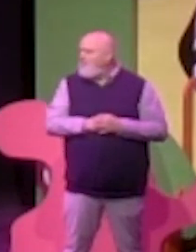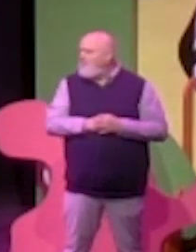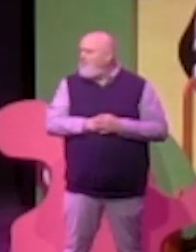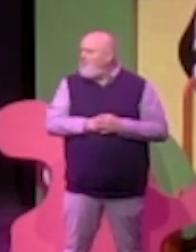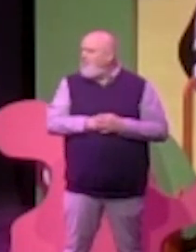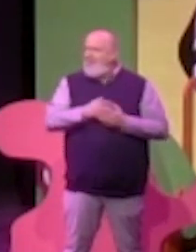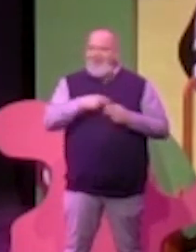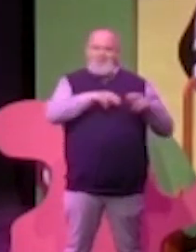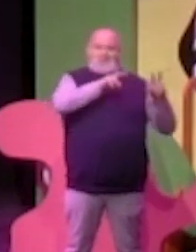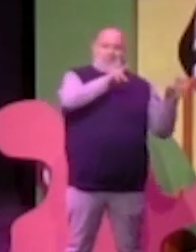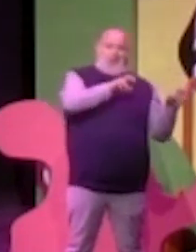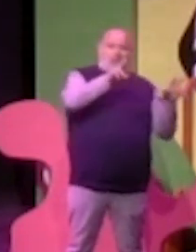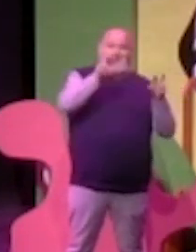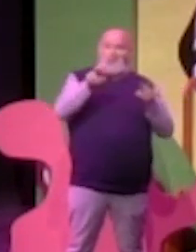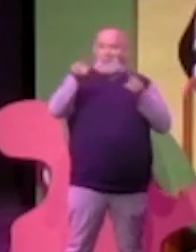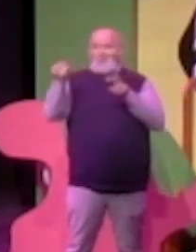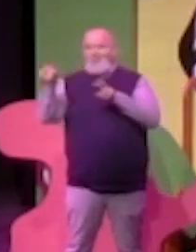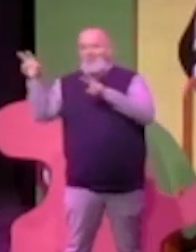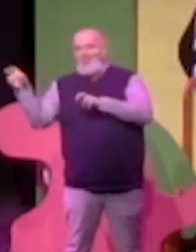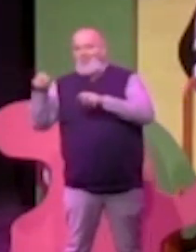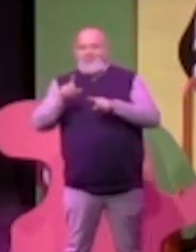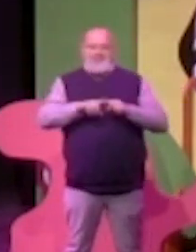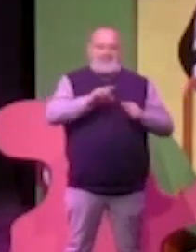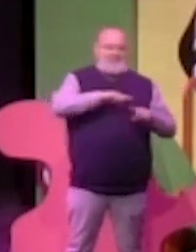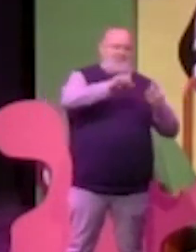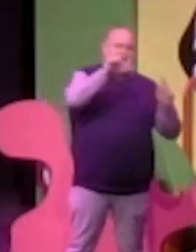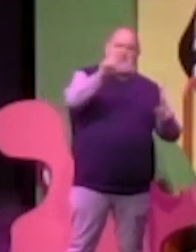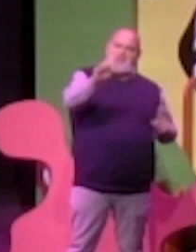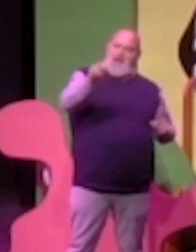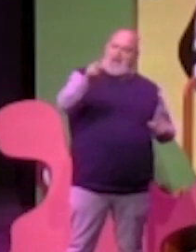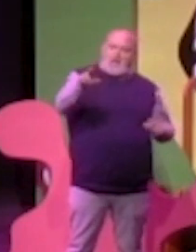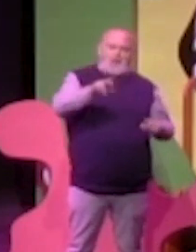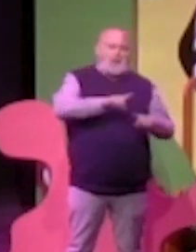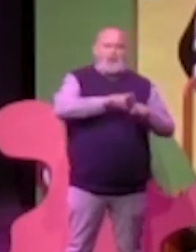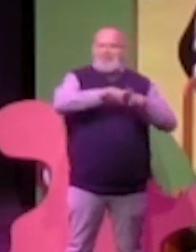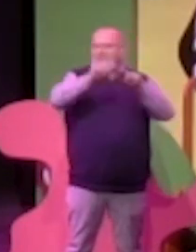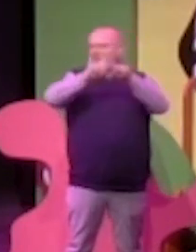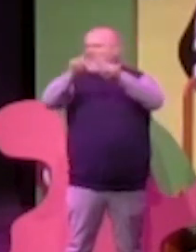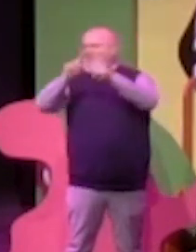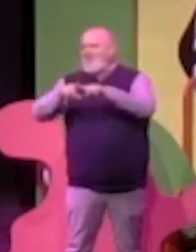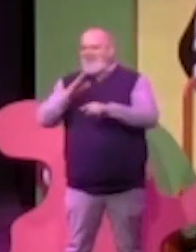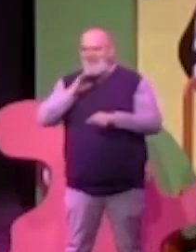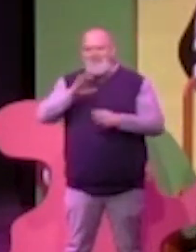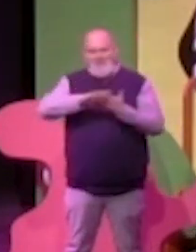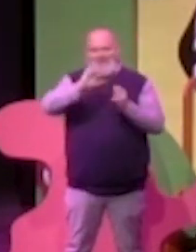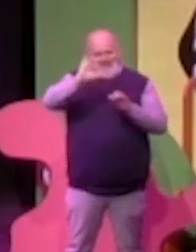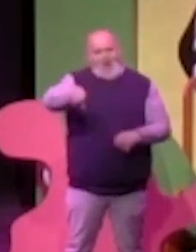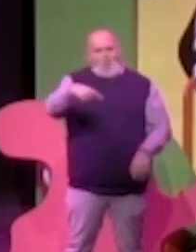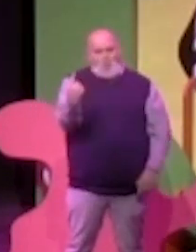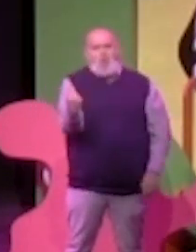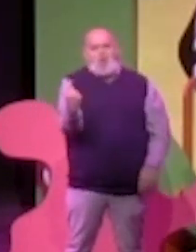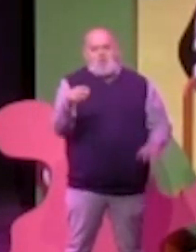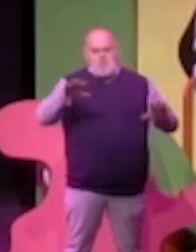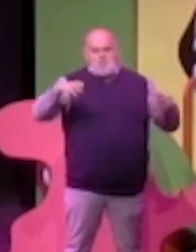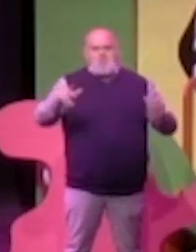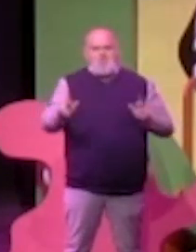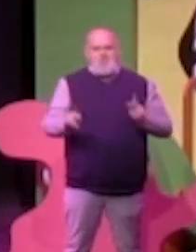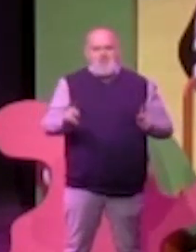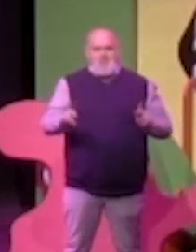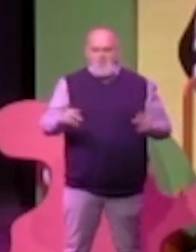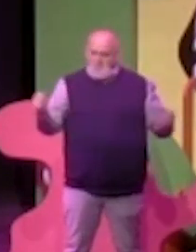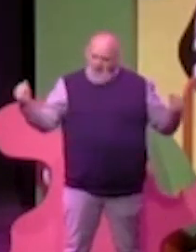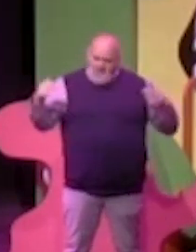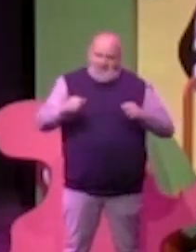a title of a different gender or whatever, and if we just be that one and just come together and choose to help each